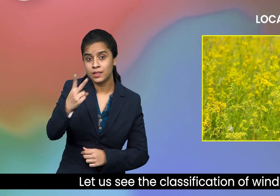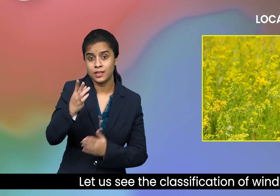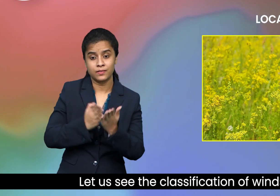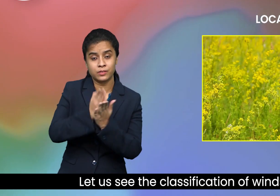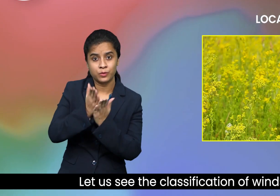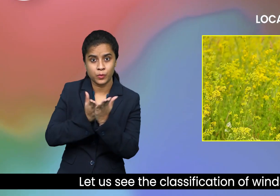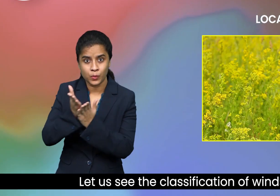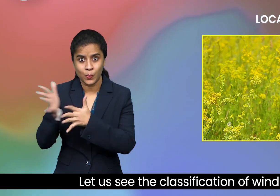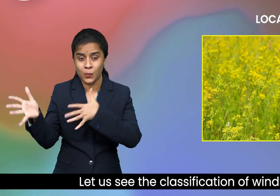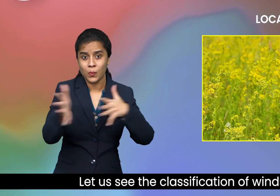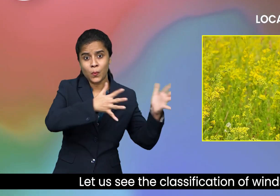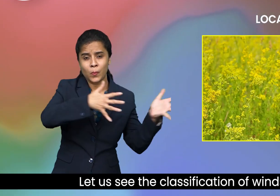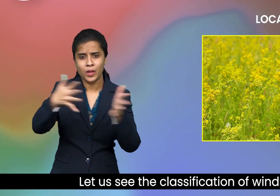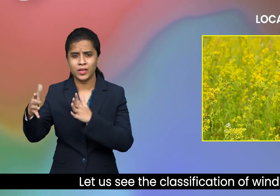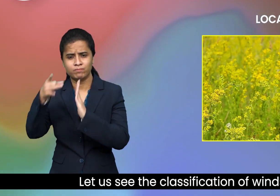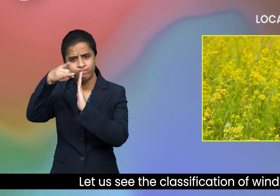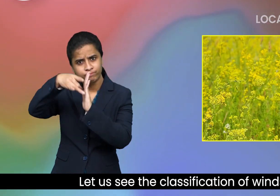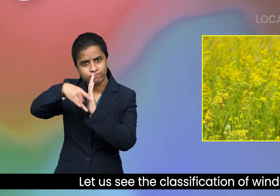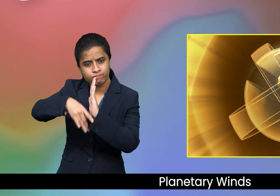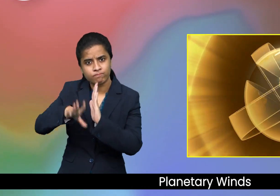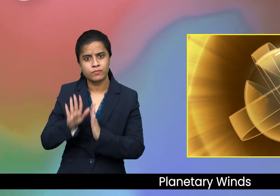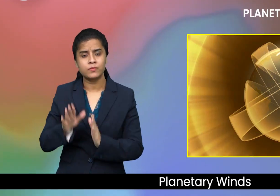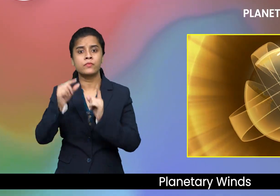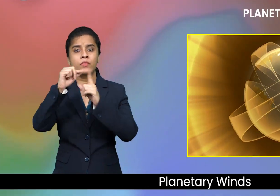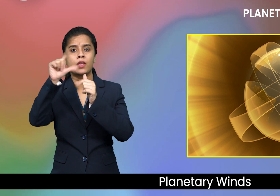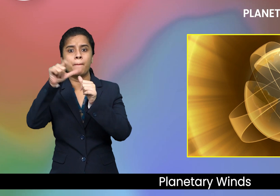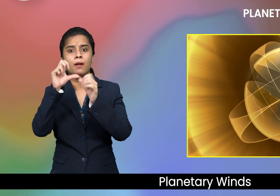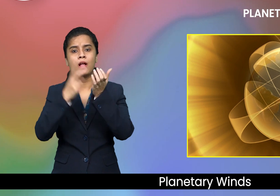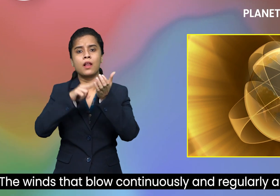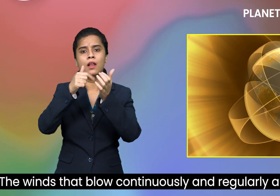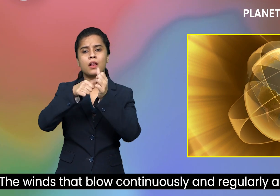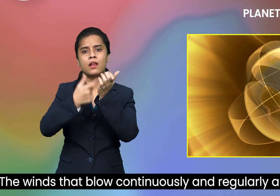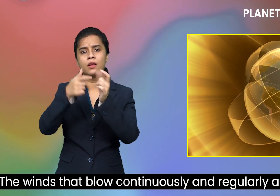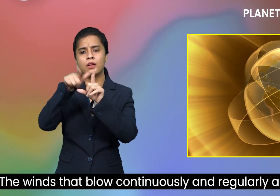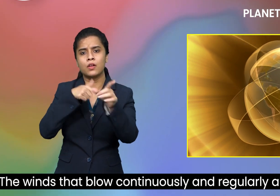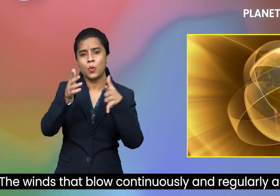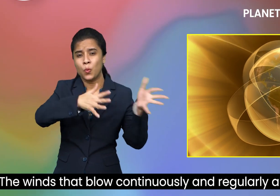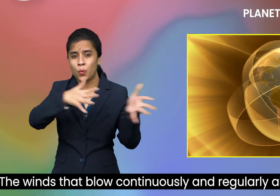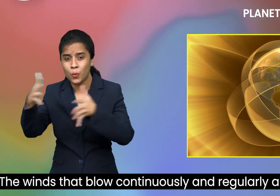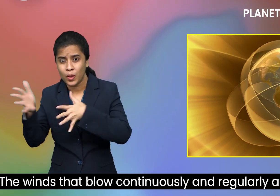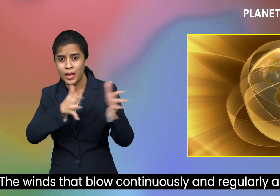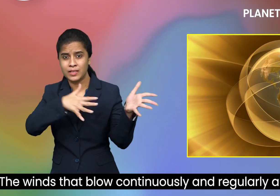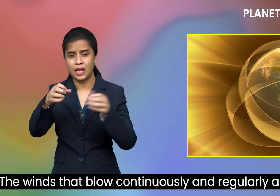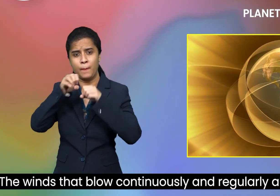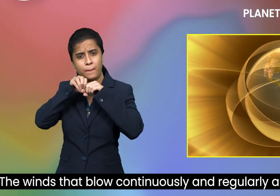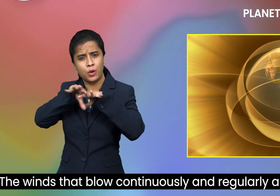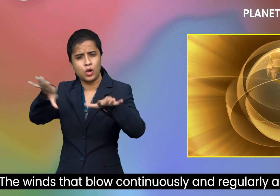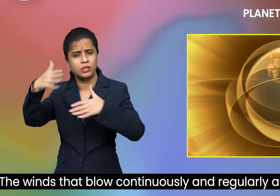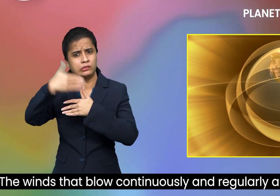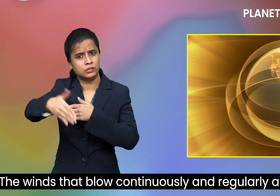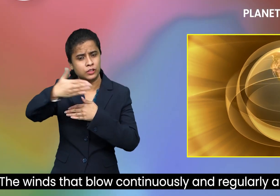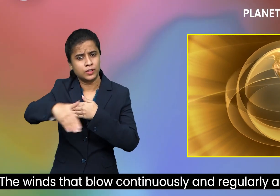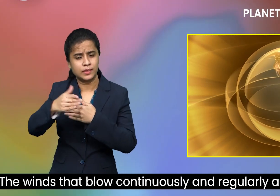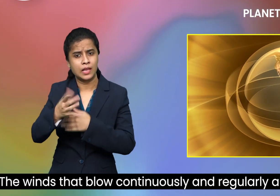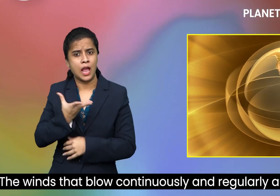the classification of winds in detail. Planetary winds, the winds that blow